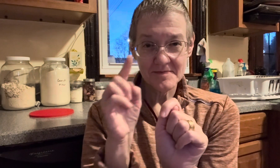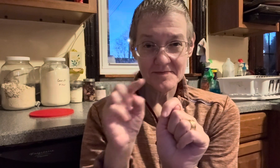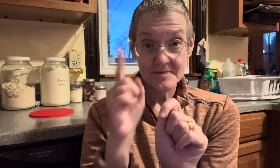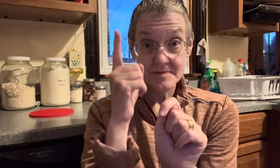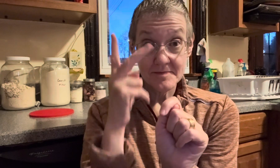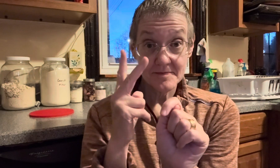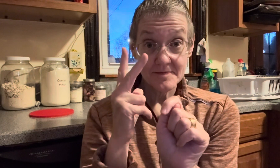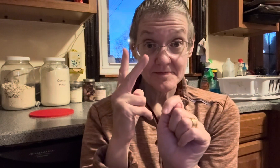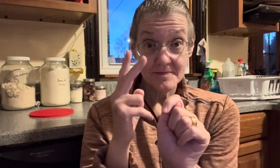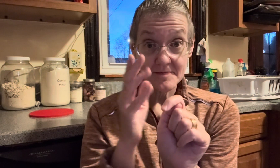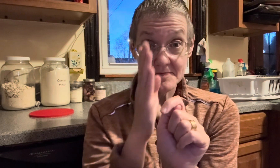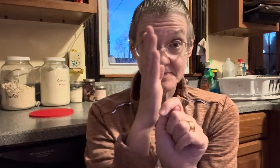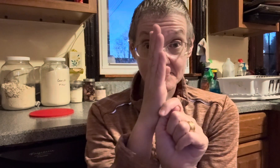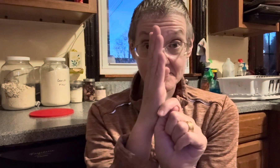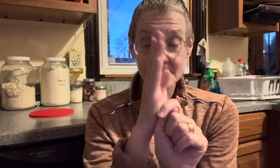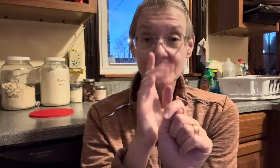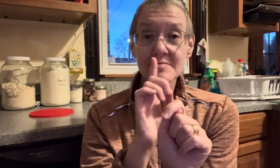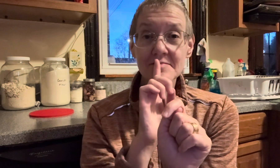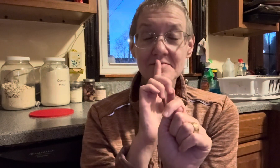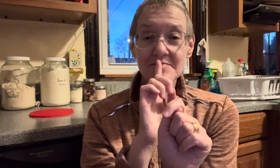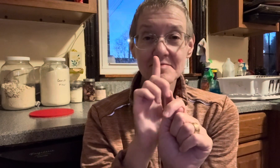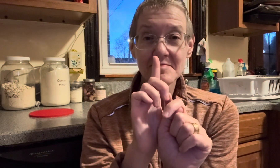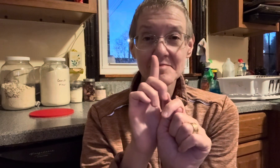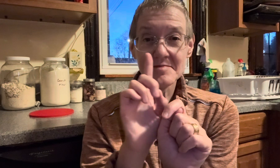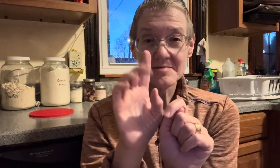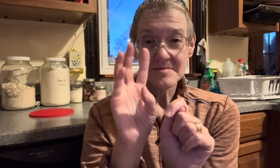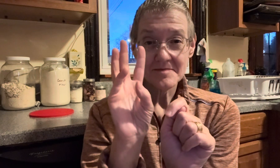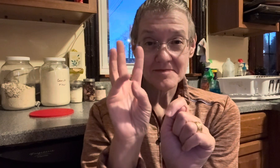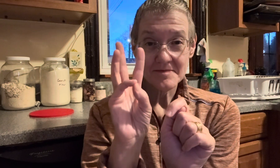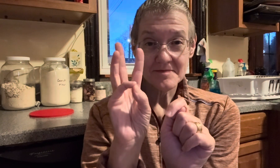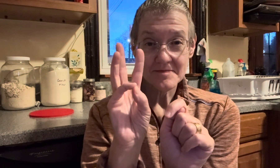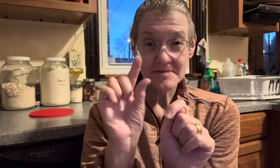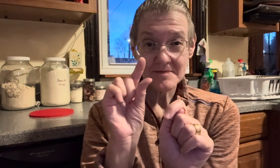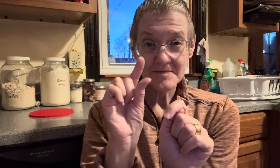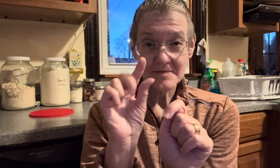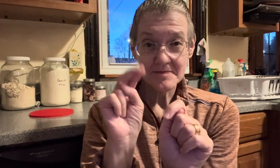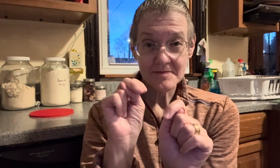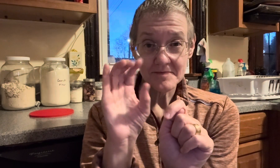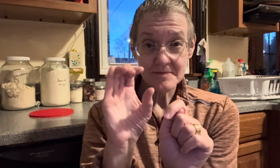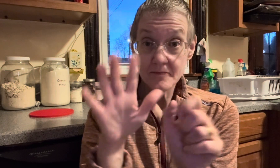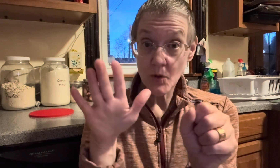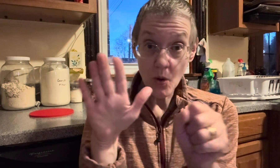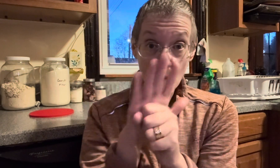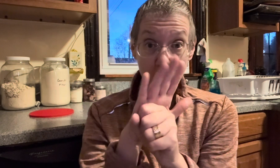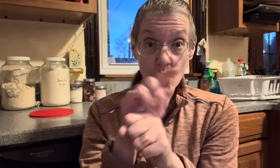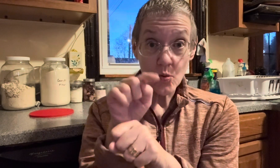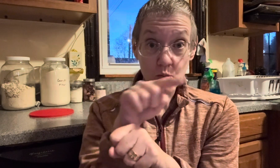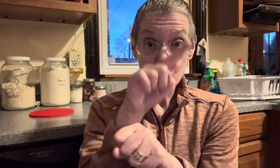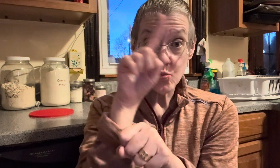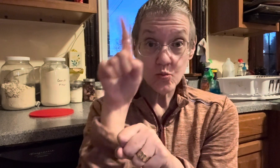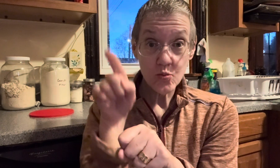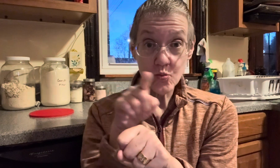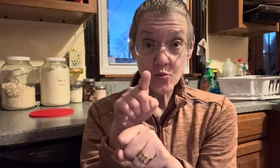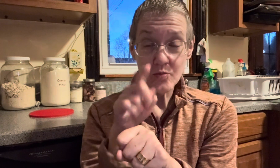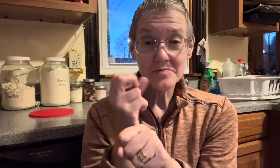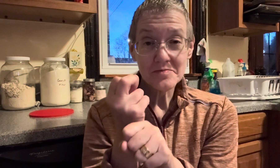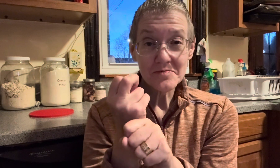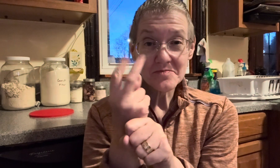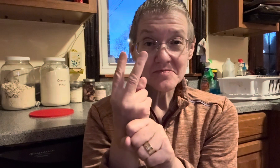sausage is a 12-ounce sausage. Half of that sausage is going to have 6 grams of net carbs. The whole sausage is